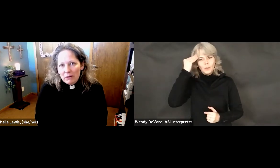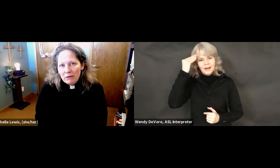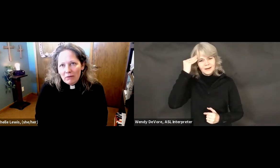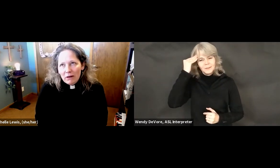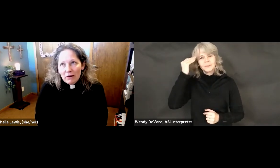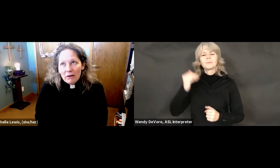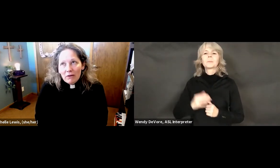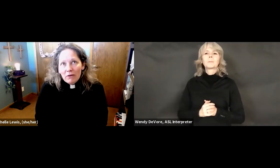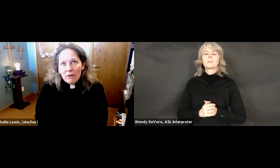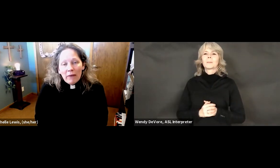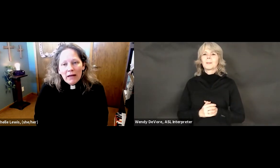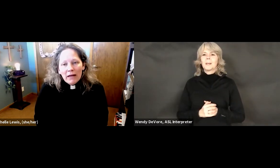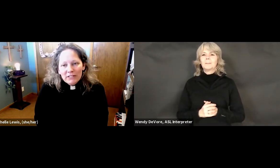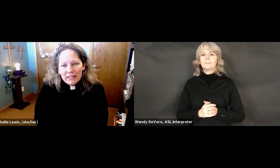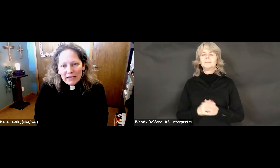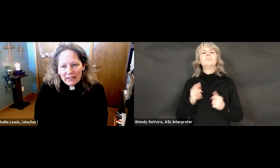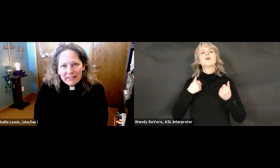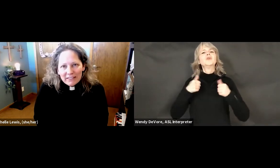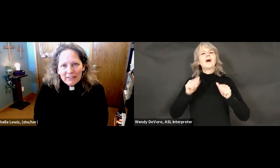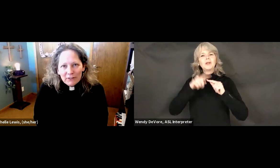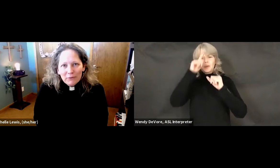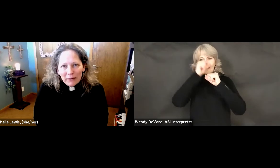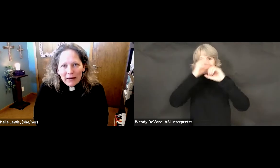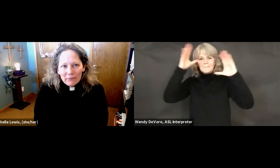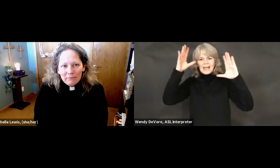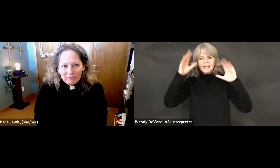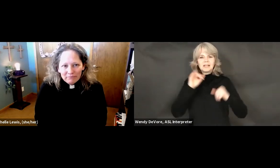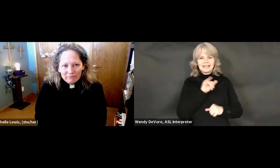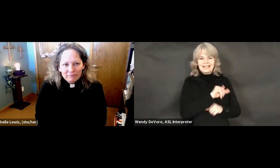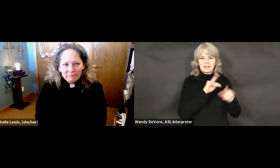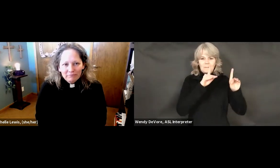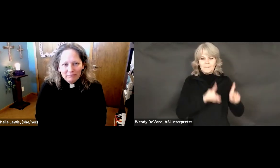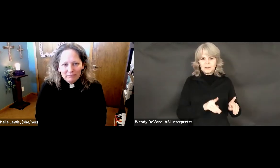maybe imagine Zacchaeus in a new way.